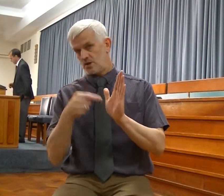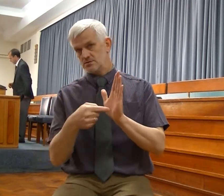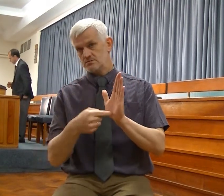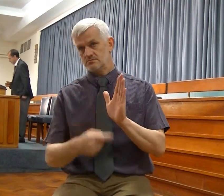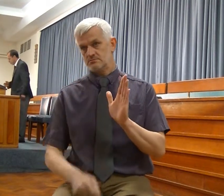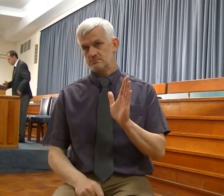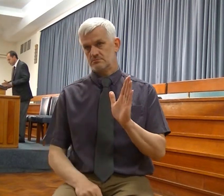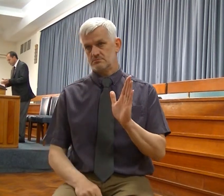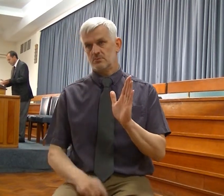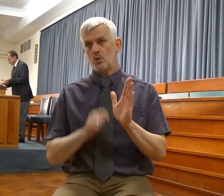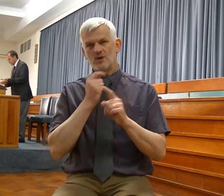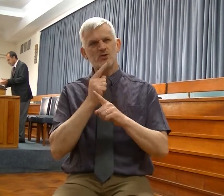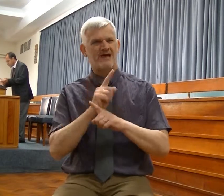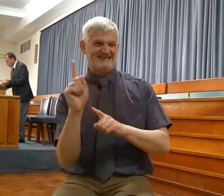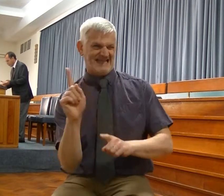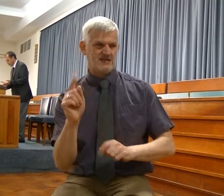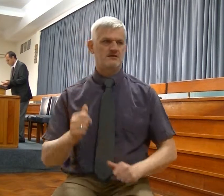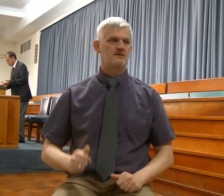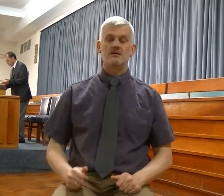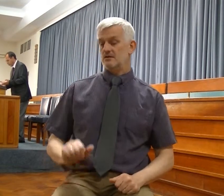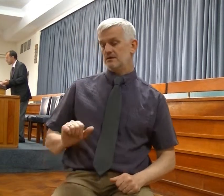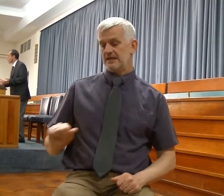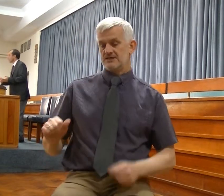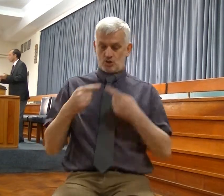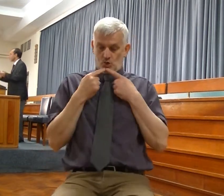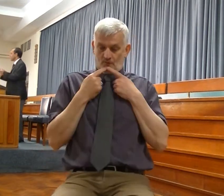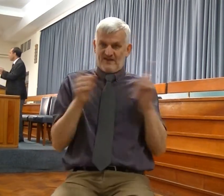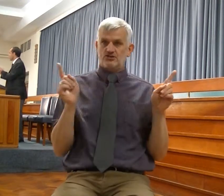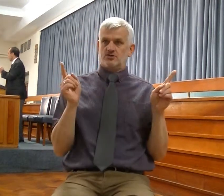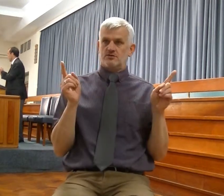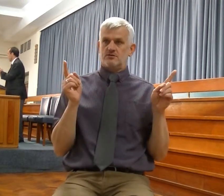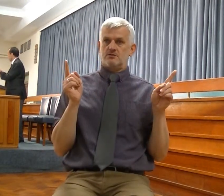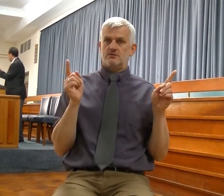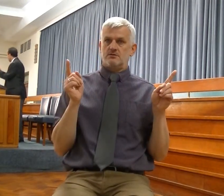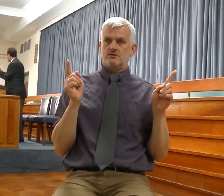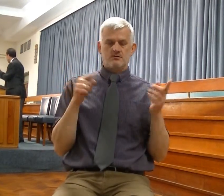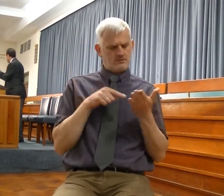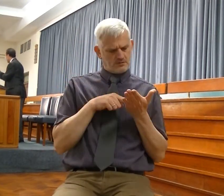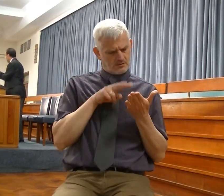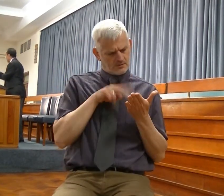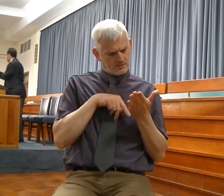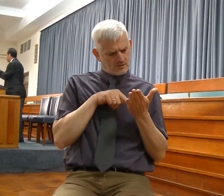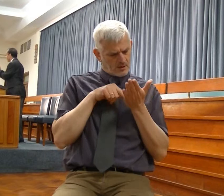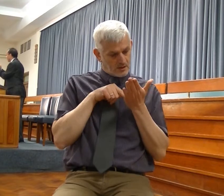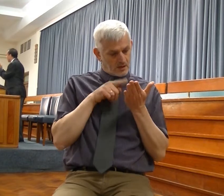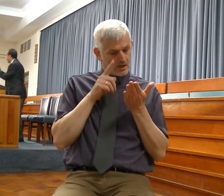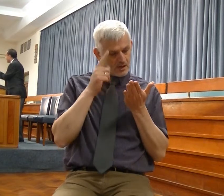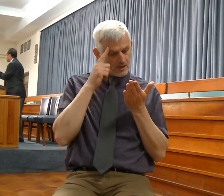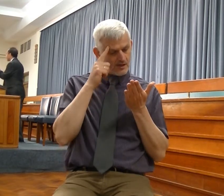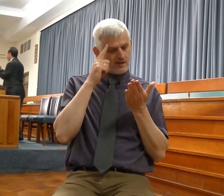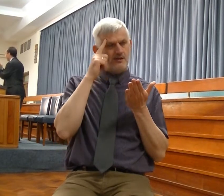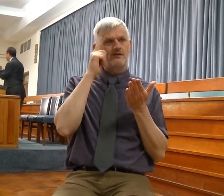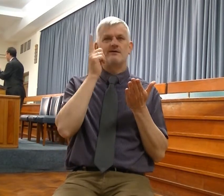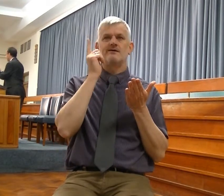said in due time. Because his confession of faith will tell us also something amazing